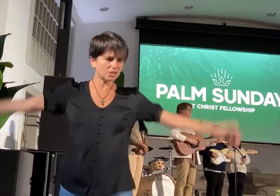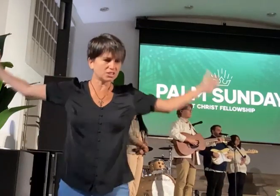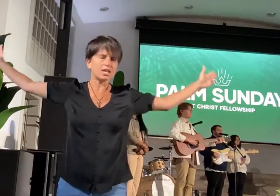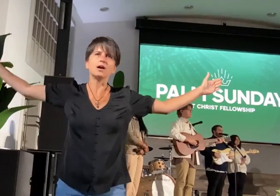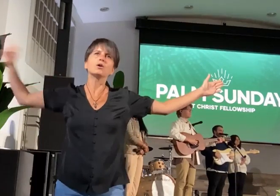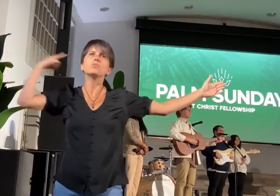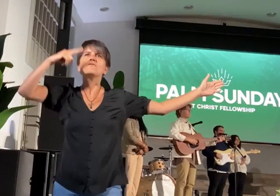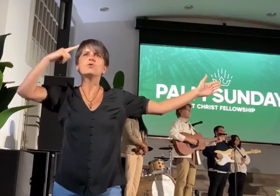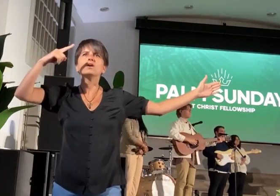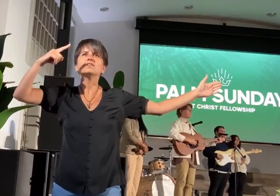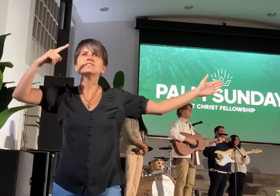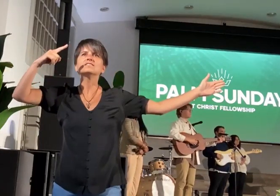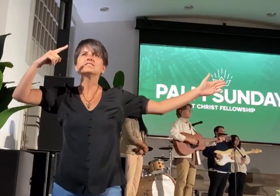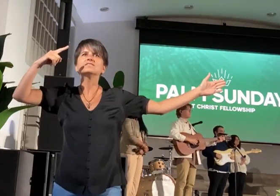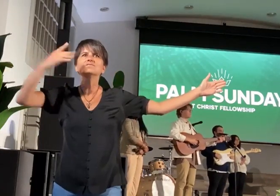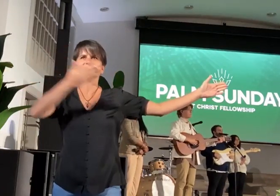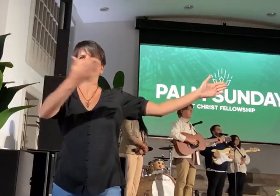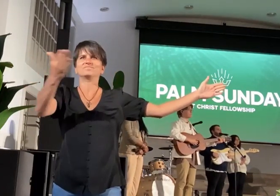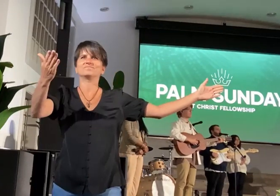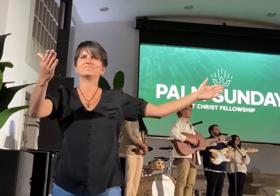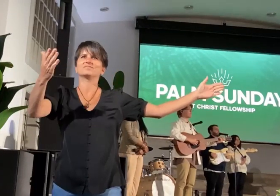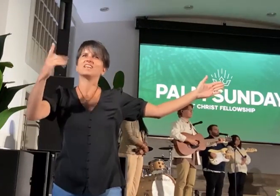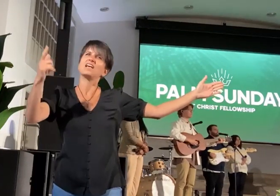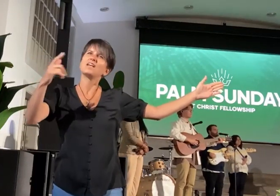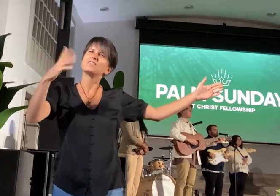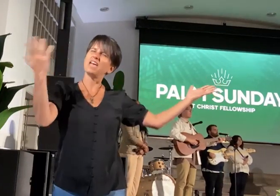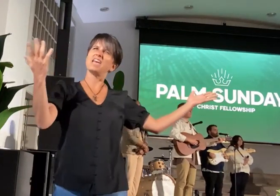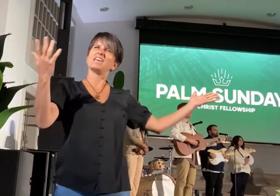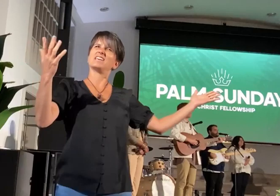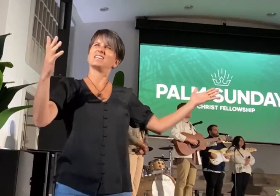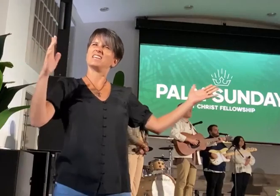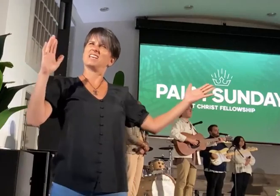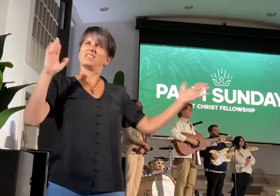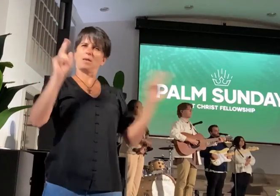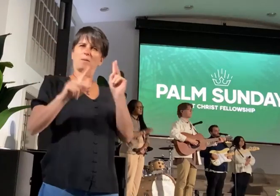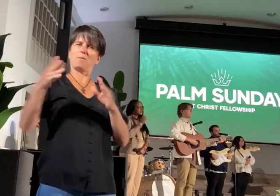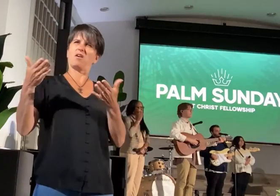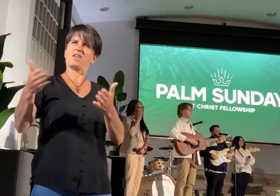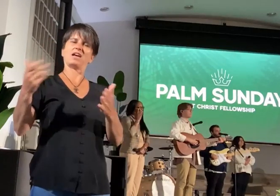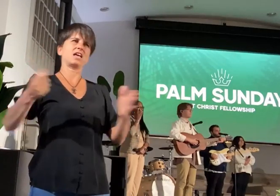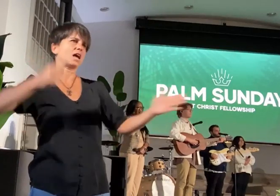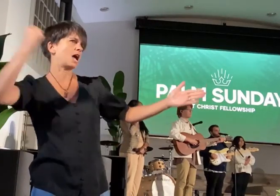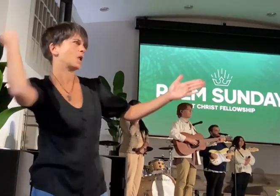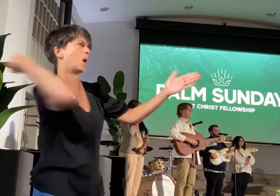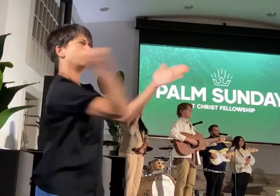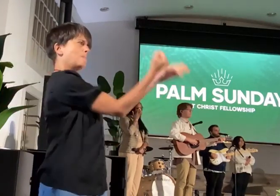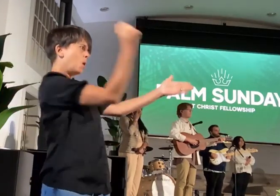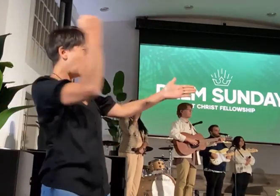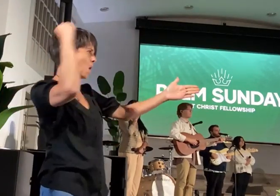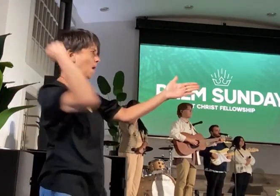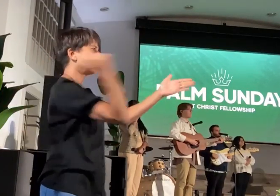They drove one nail into his hand. And I can't help but think that the things that my hands have done.